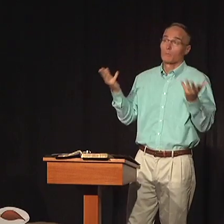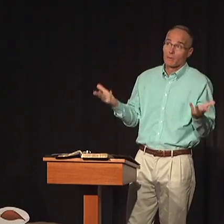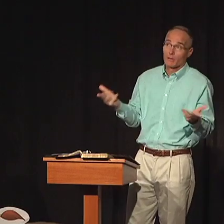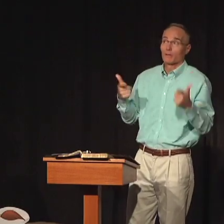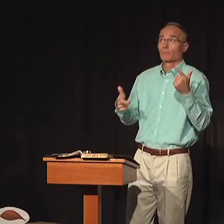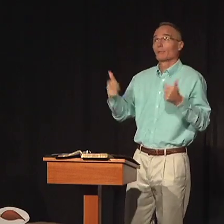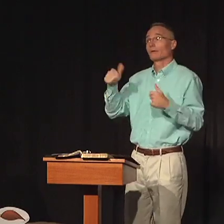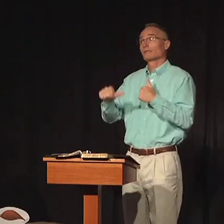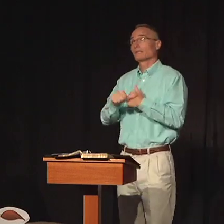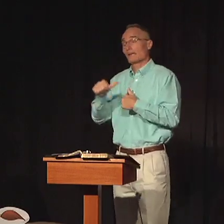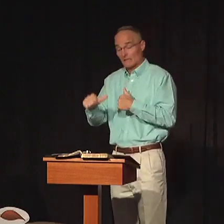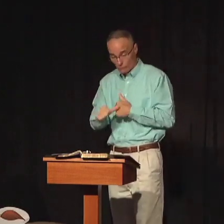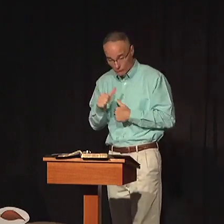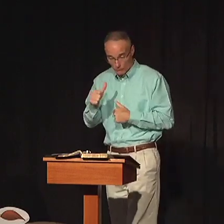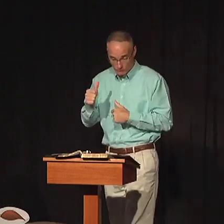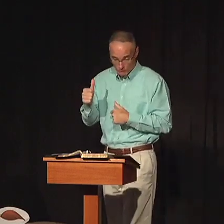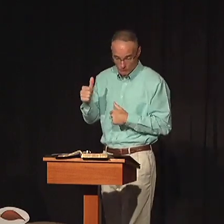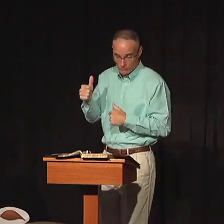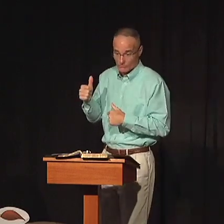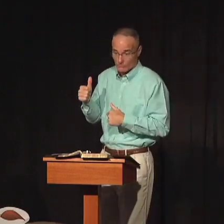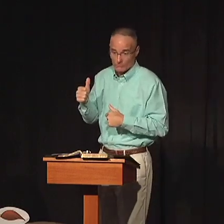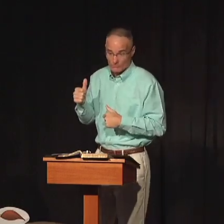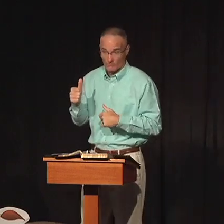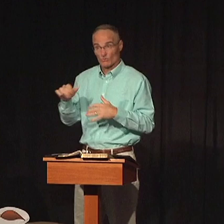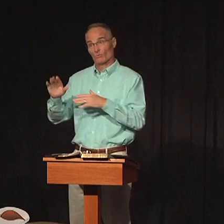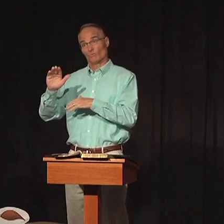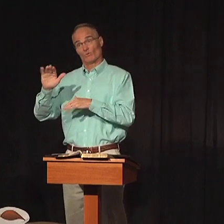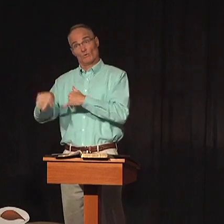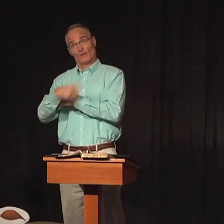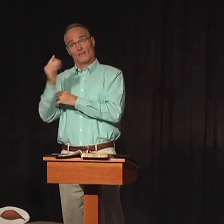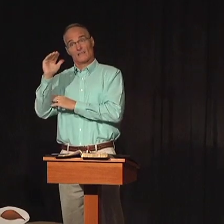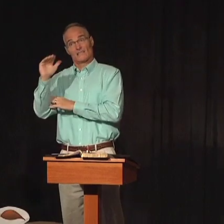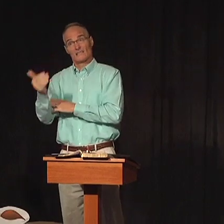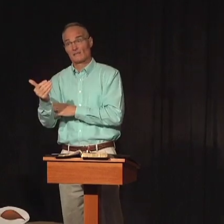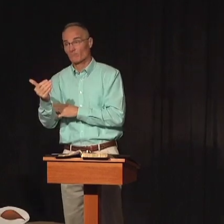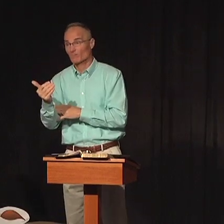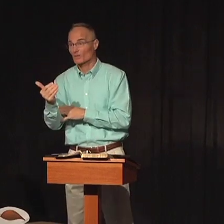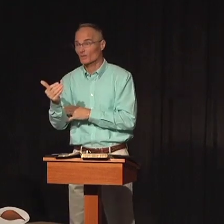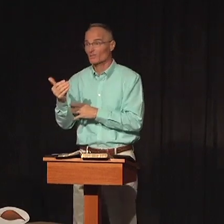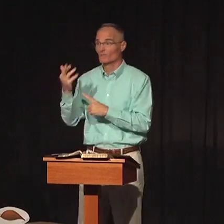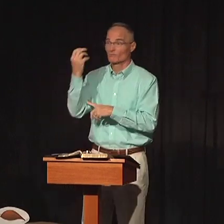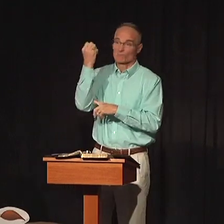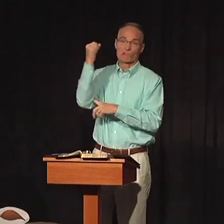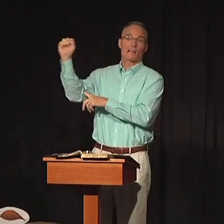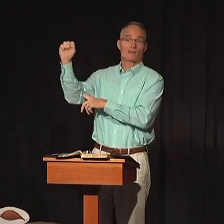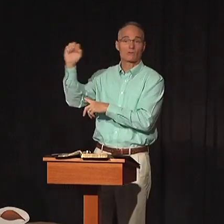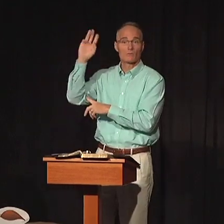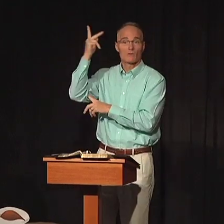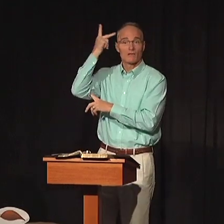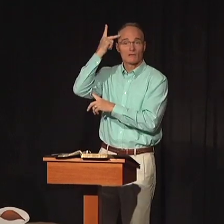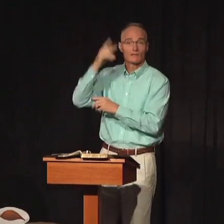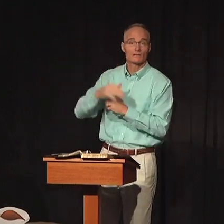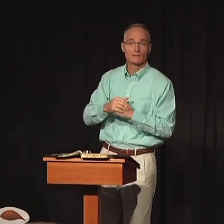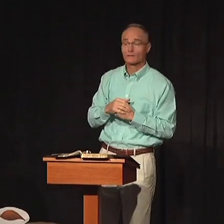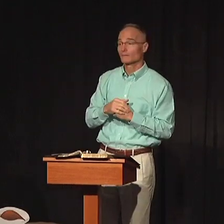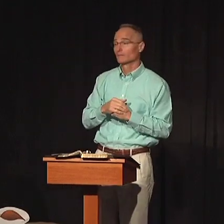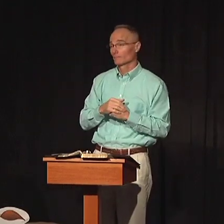You might envision, well, maybe the biggest danger threat today would seem radical